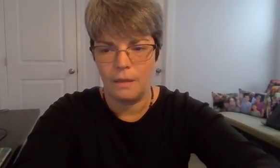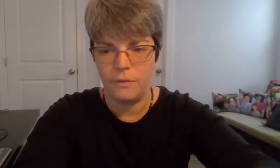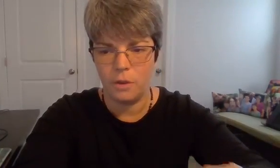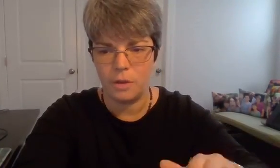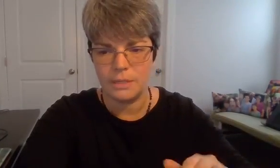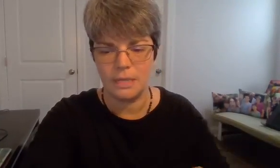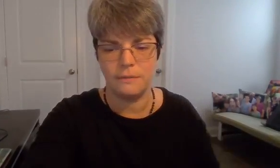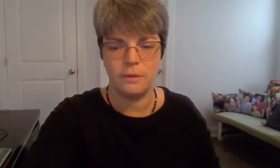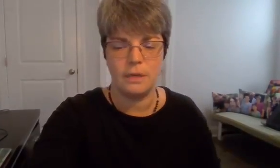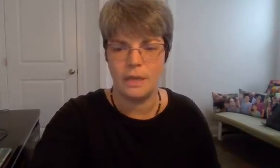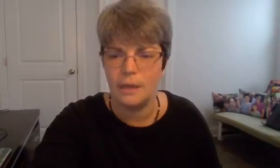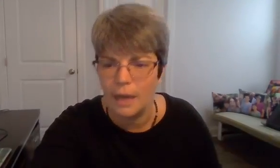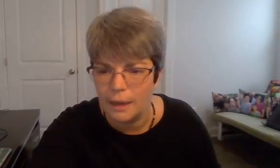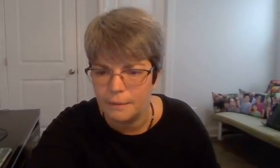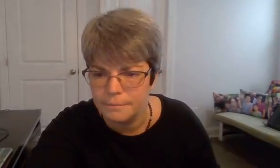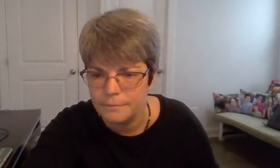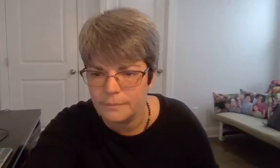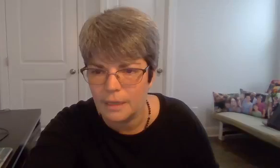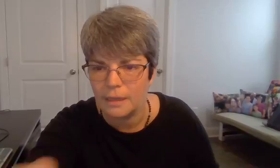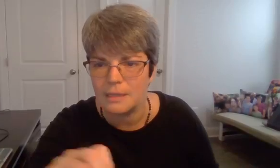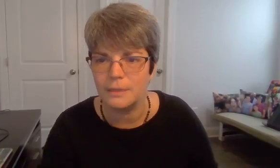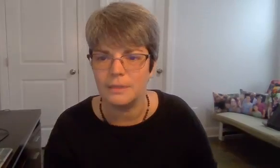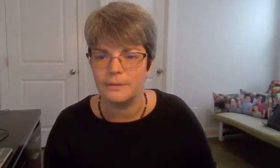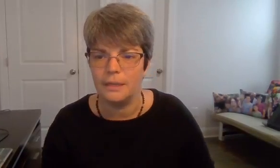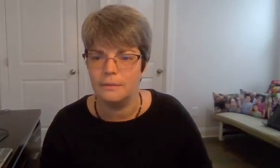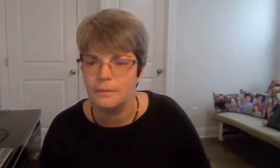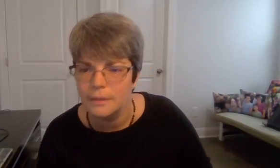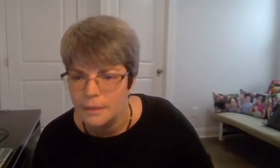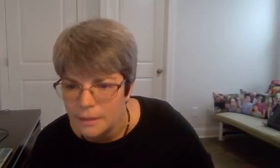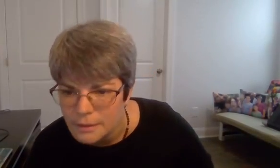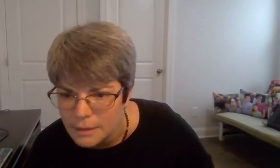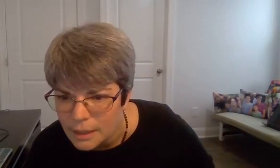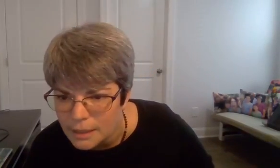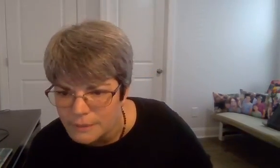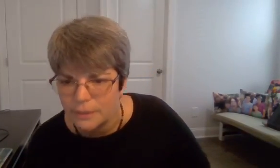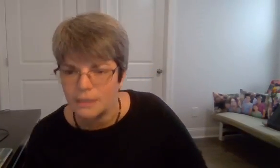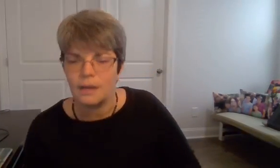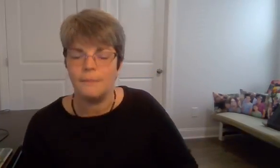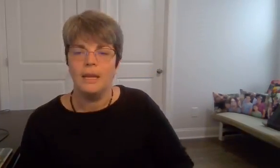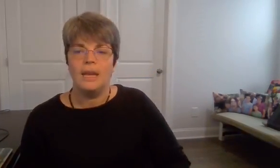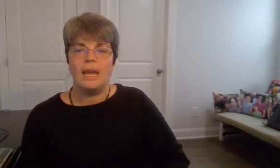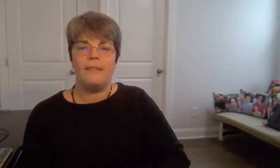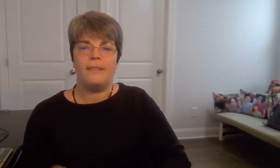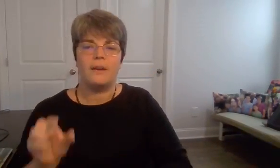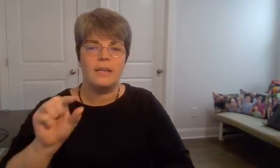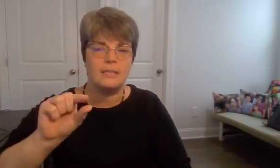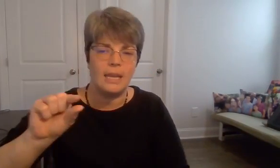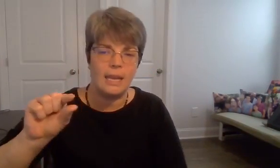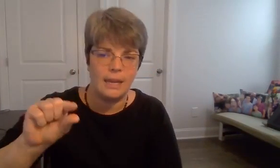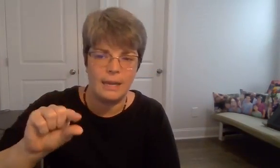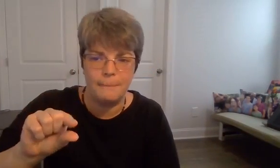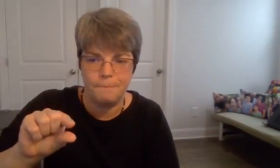If you go to signsoflearning.com, I think I spelled it right, signsoflearning.com, there is a